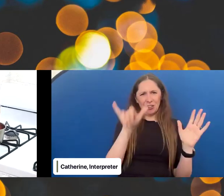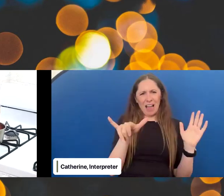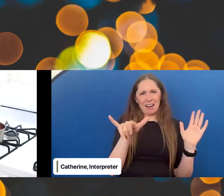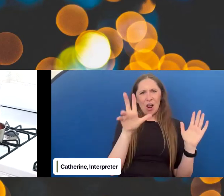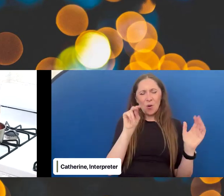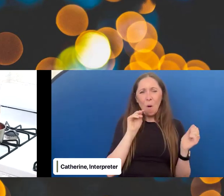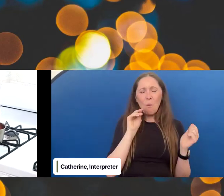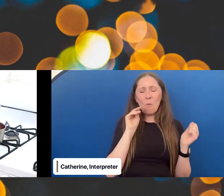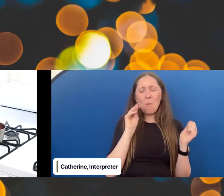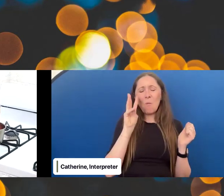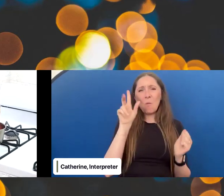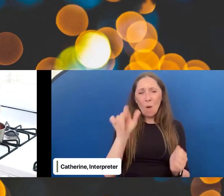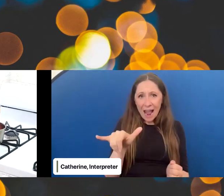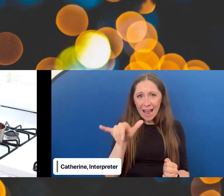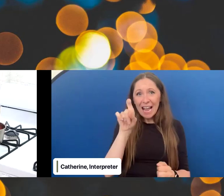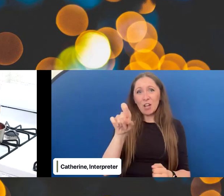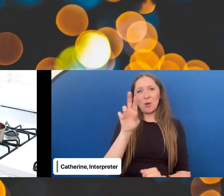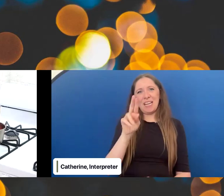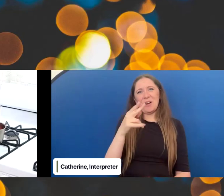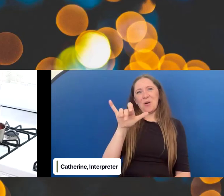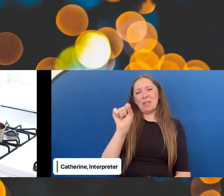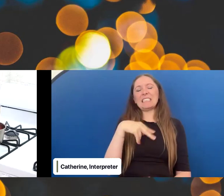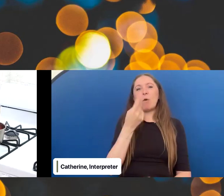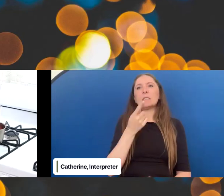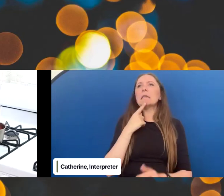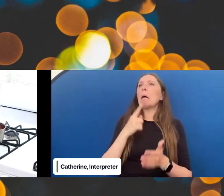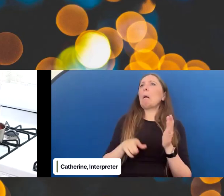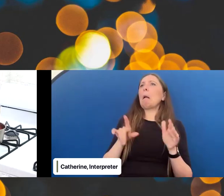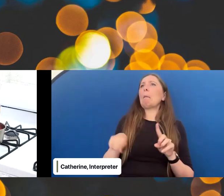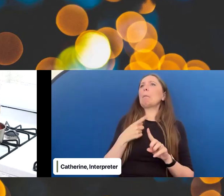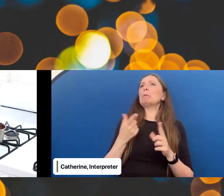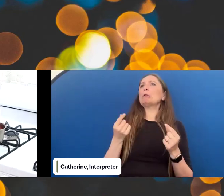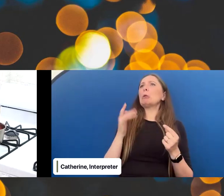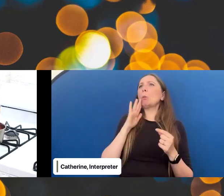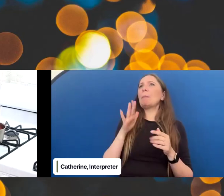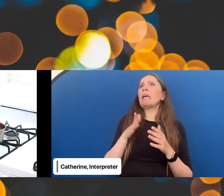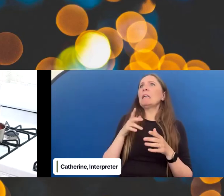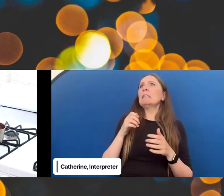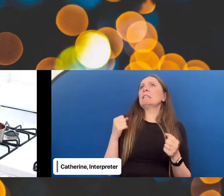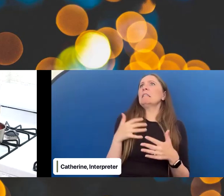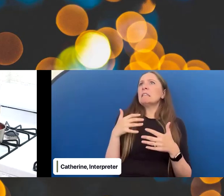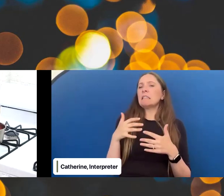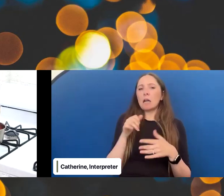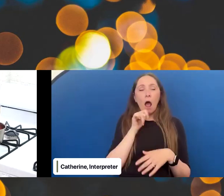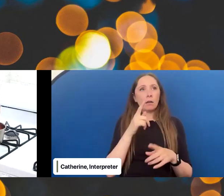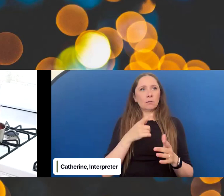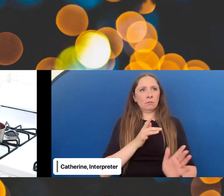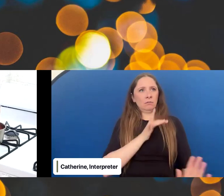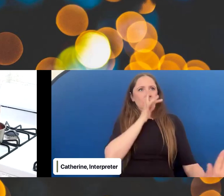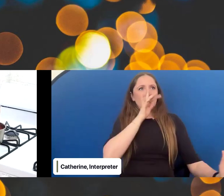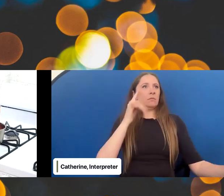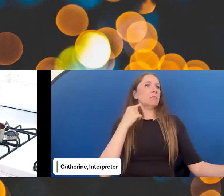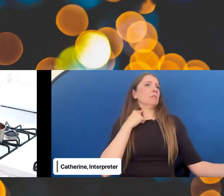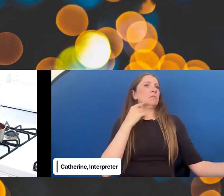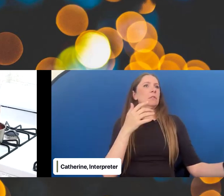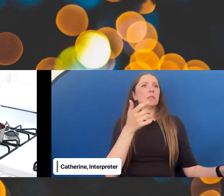God, no. You need Reese's voice to go, what we're about to do will be perilous. Not what we're about to do will be perilous. Not to